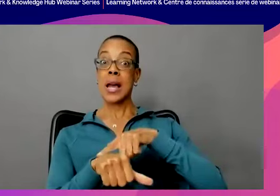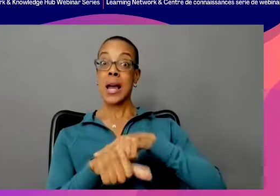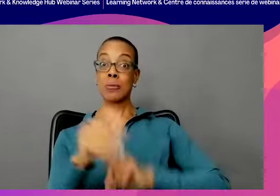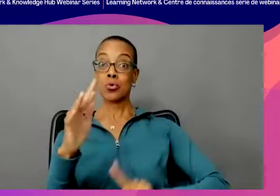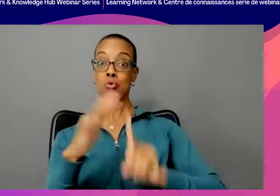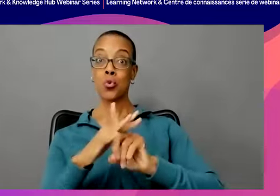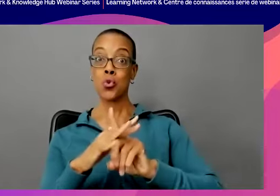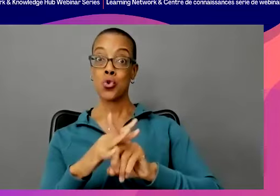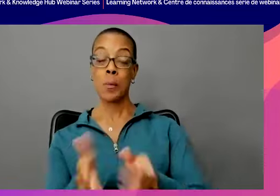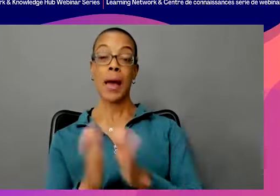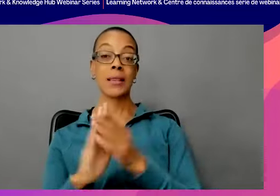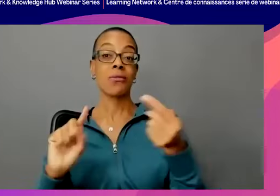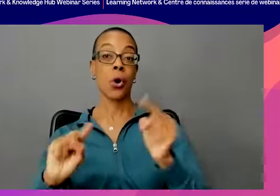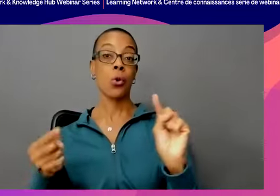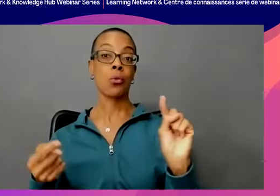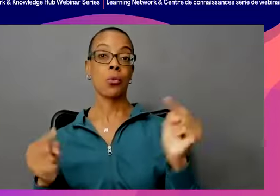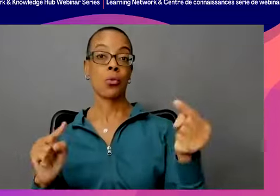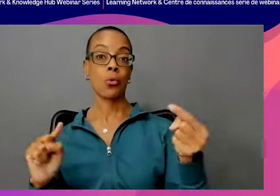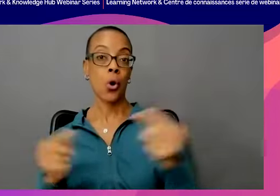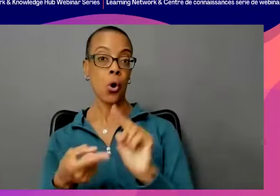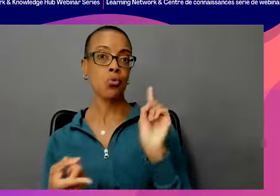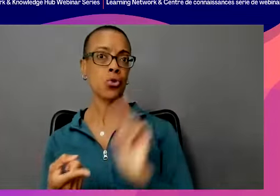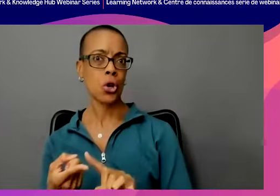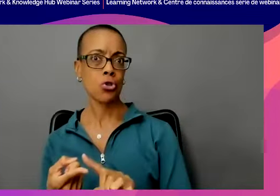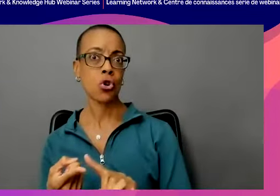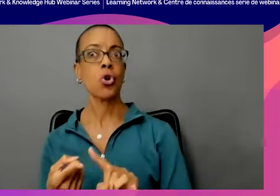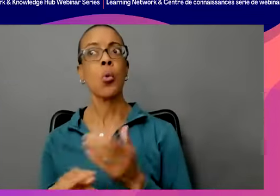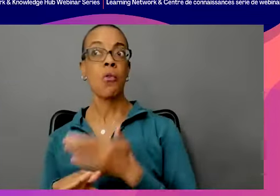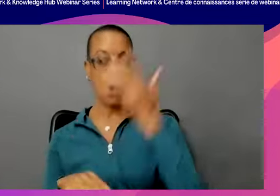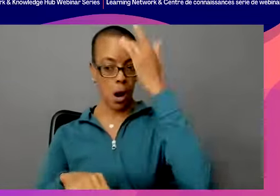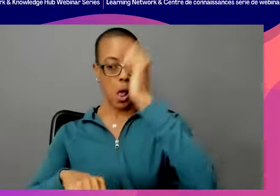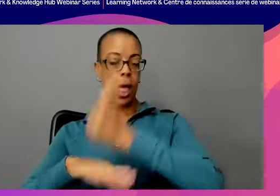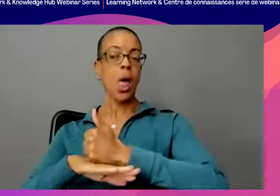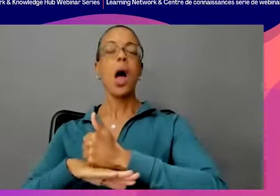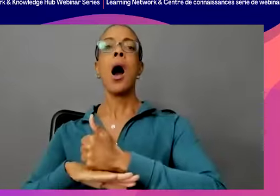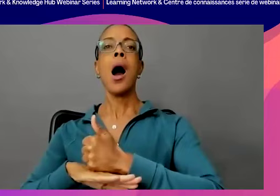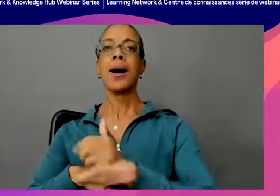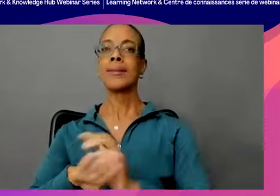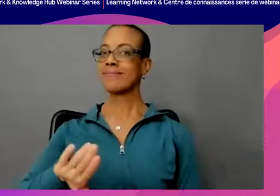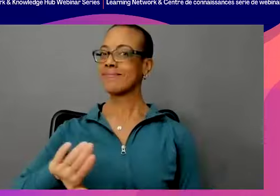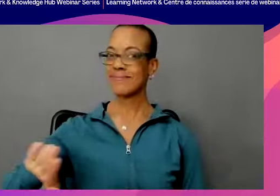reduction supplies, I'm concerned, really further see whether that